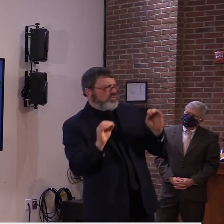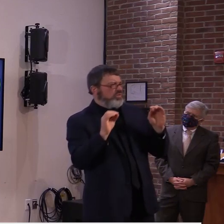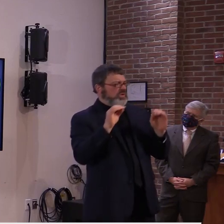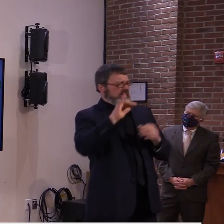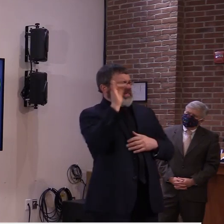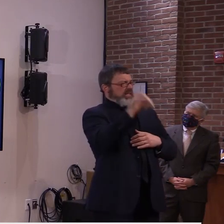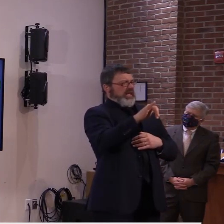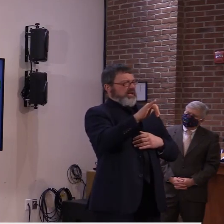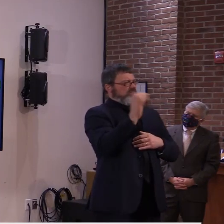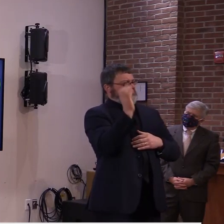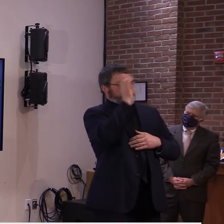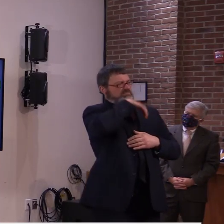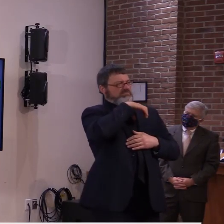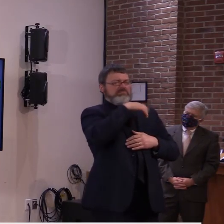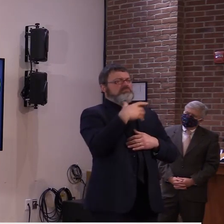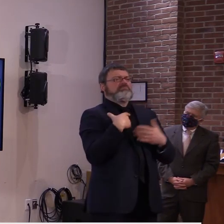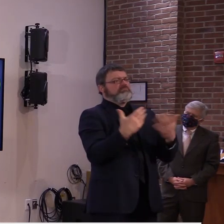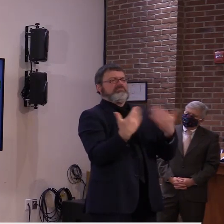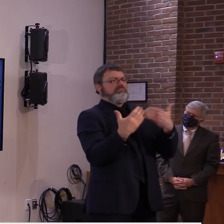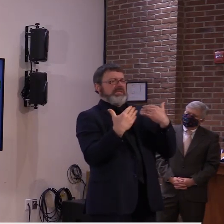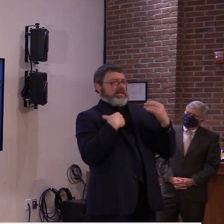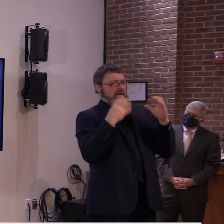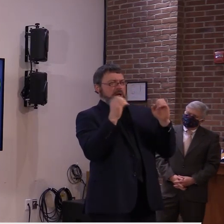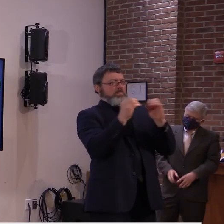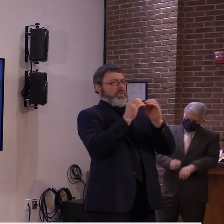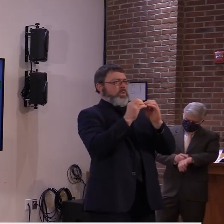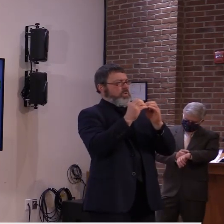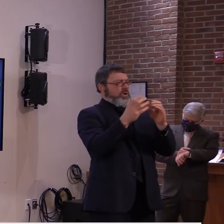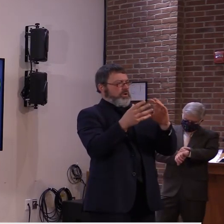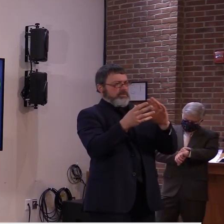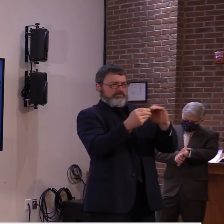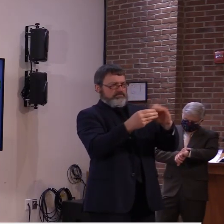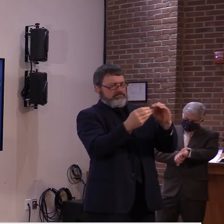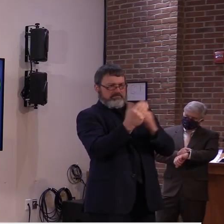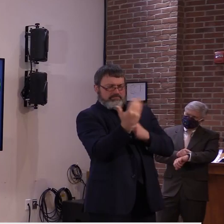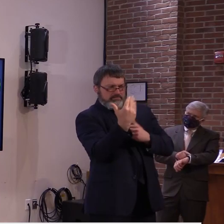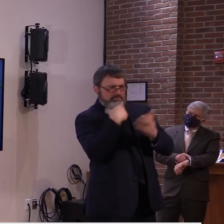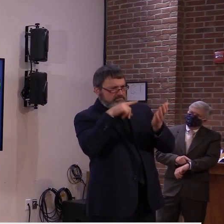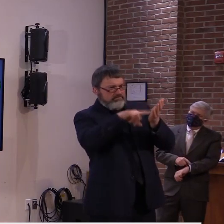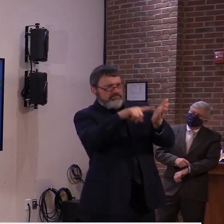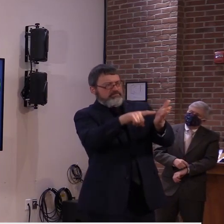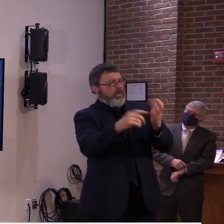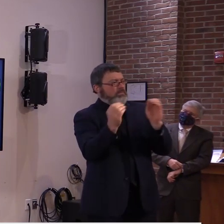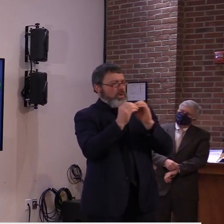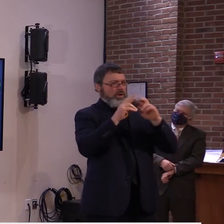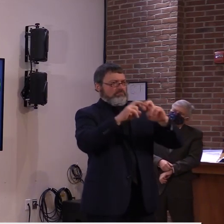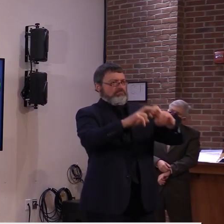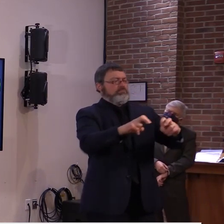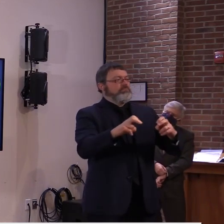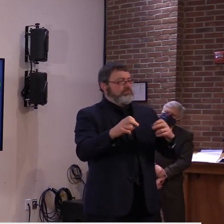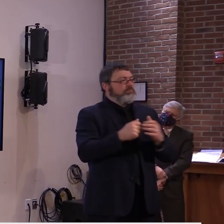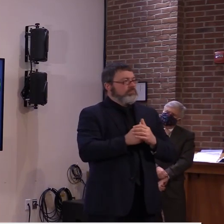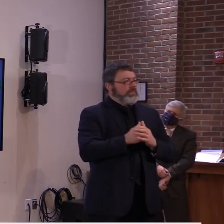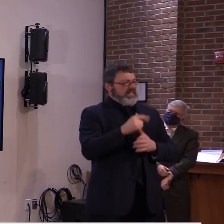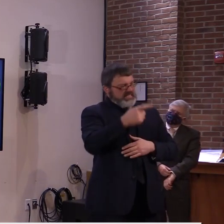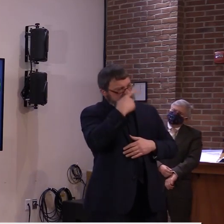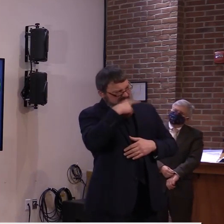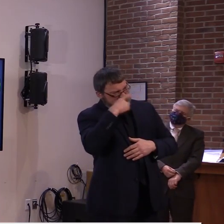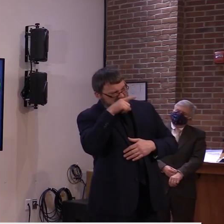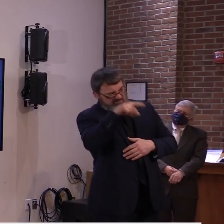Sounds a little atypical to have one form of contact, not another. And then I'm wondering if isolation was what was required